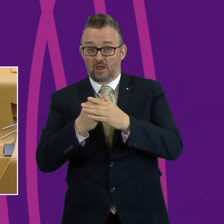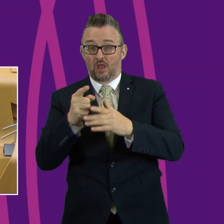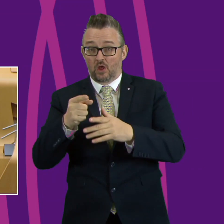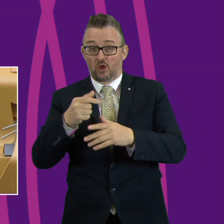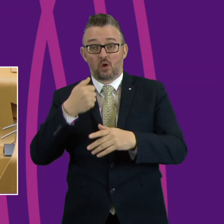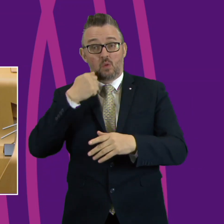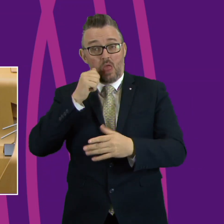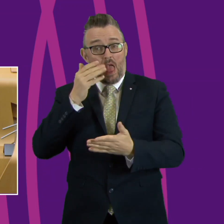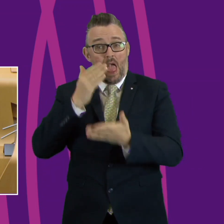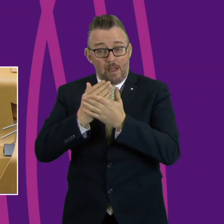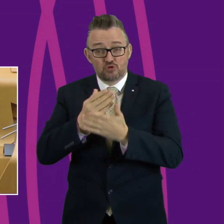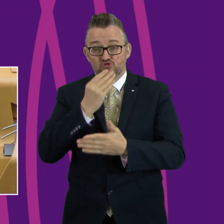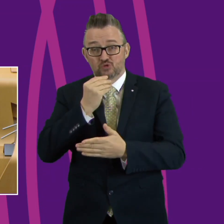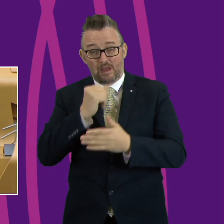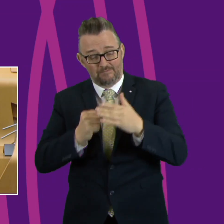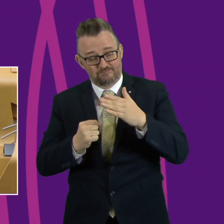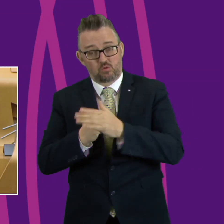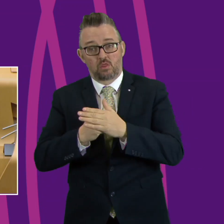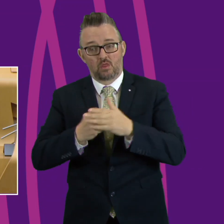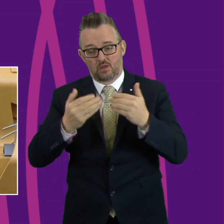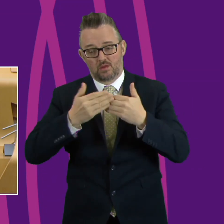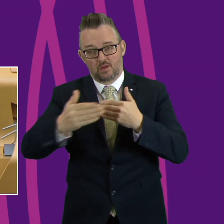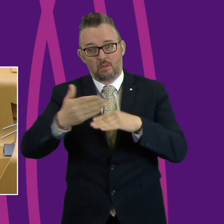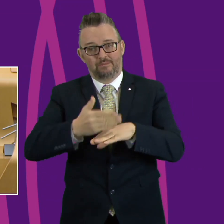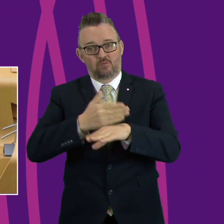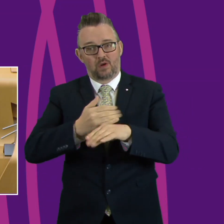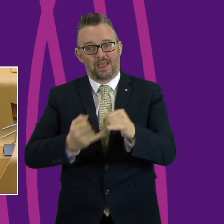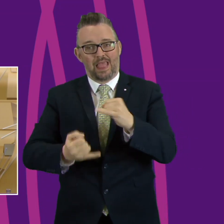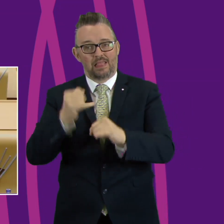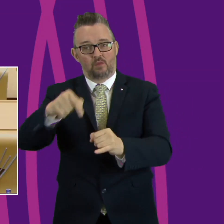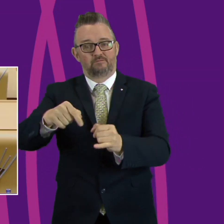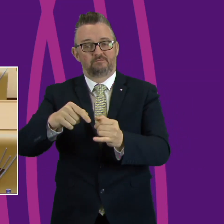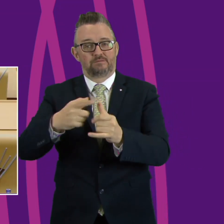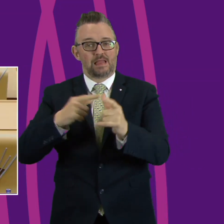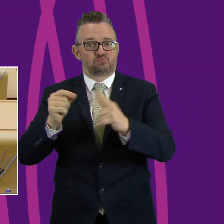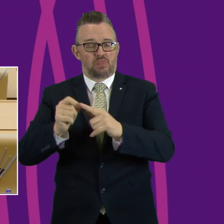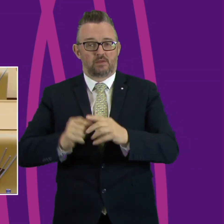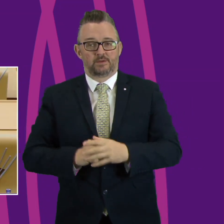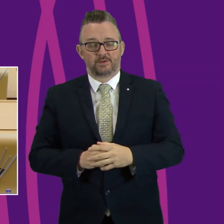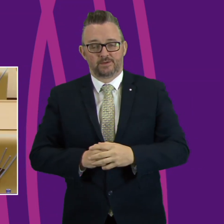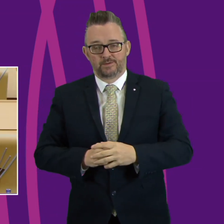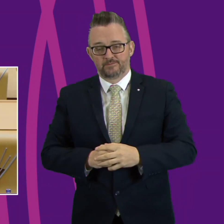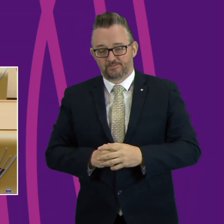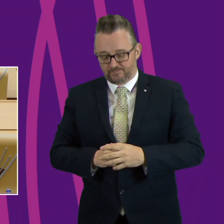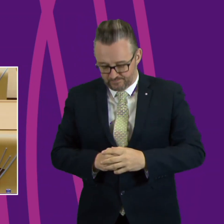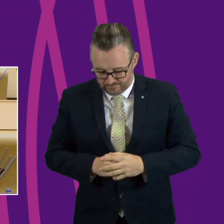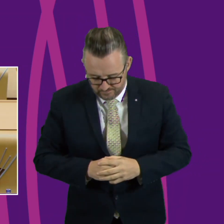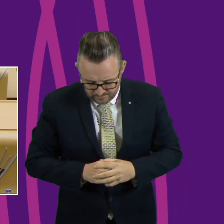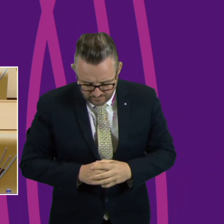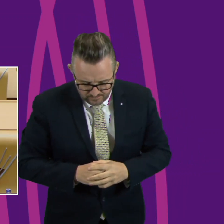fully utilised by the end of this month? Thank you. Cabinet Secretary. So,